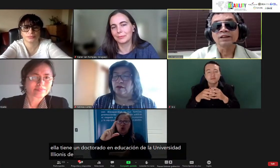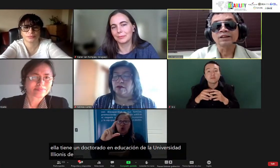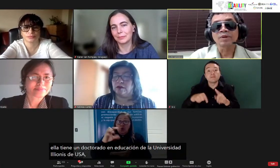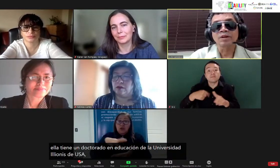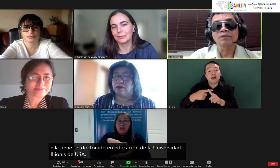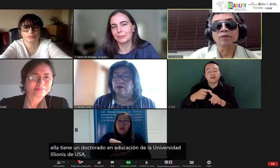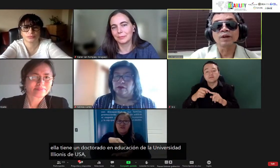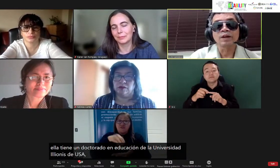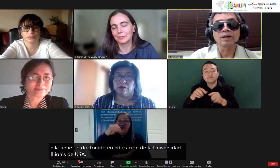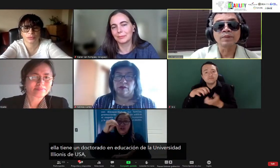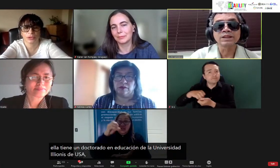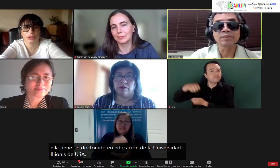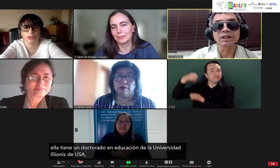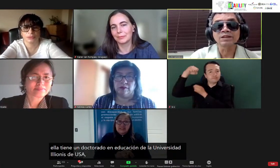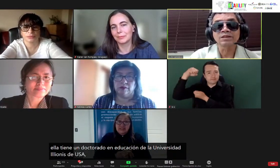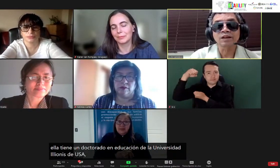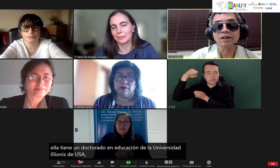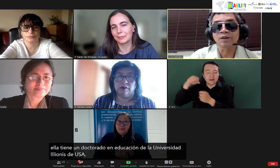of the ecole